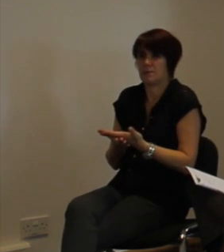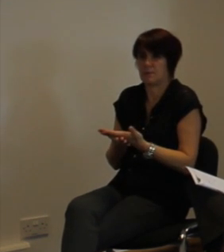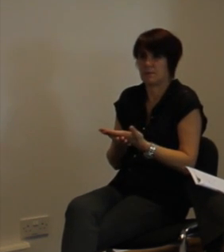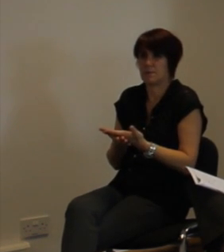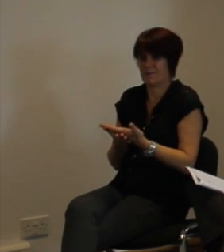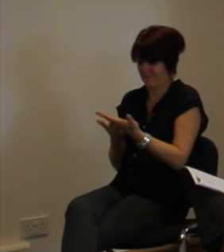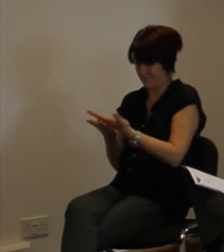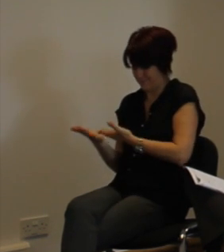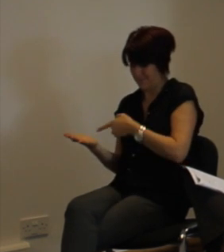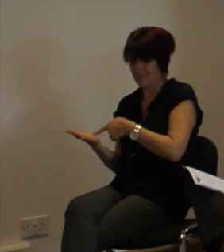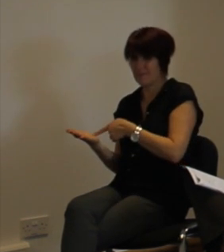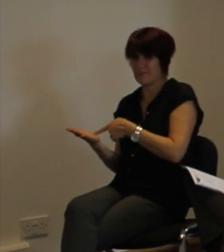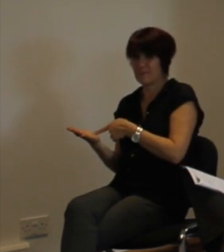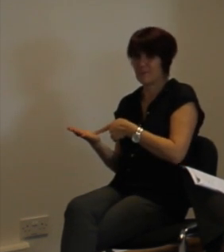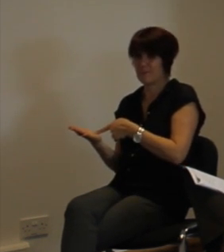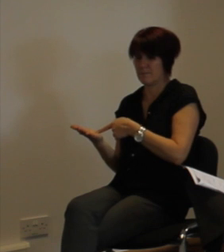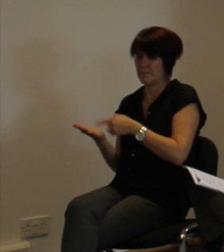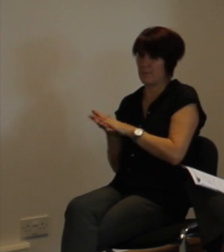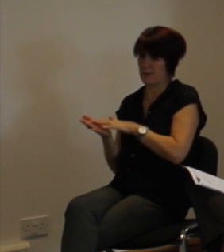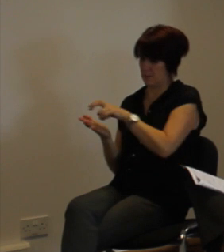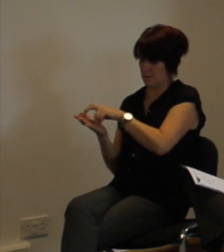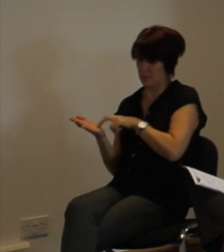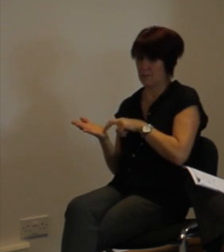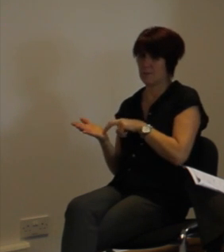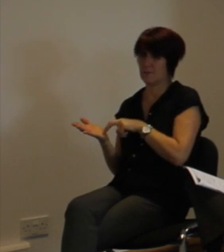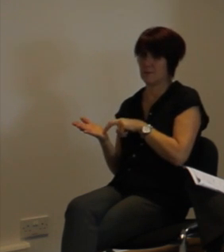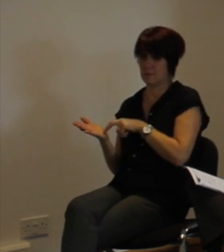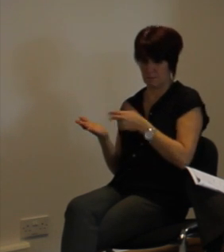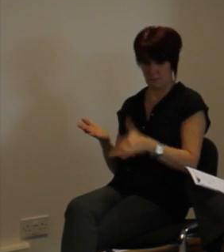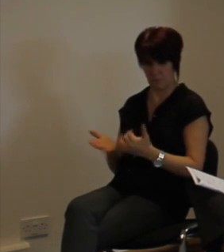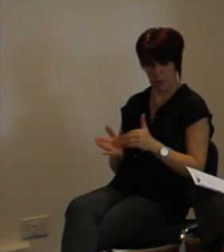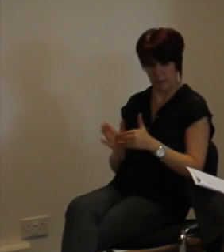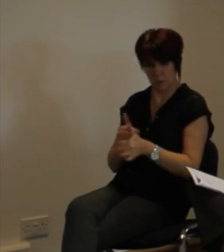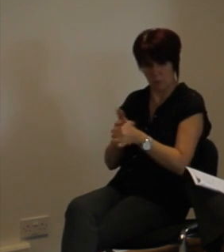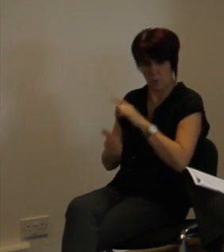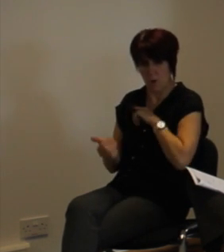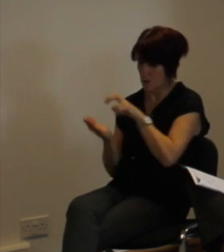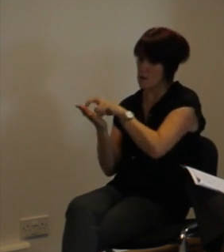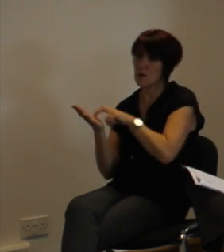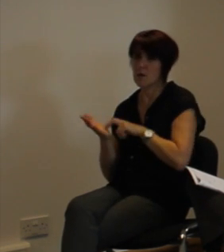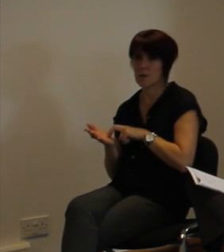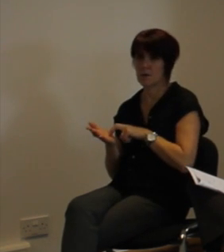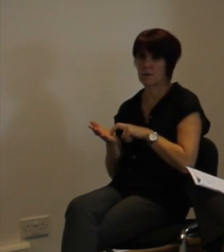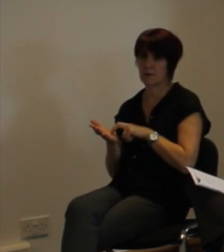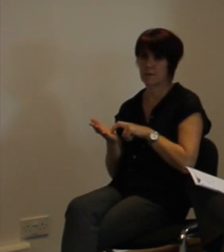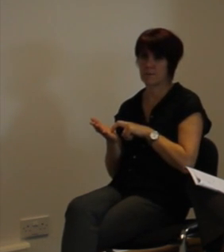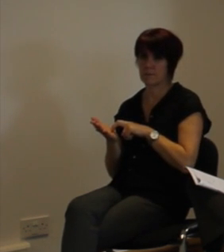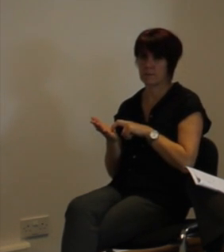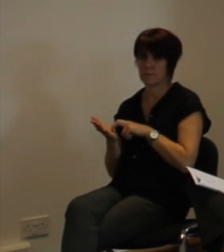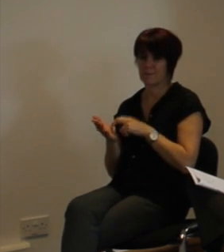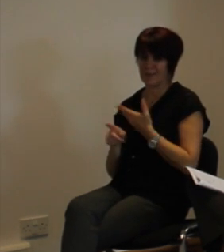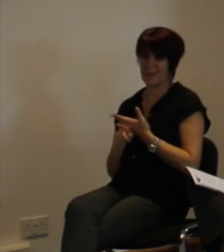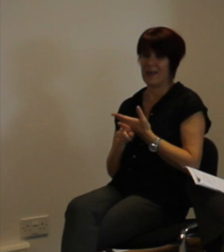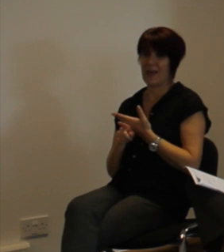have documentation which will record what we do. We need to keep good records of reasonable adjustments, and we'll look